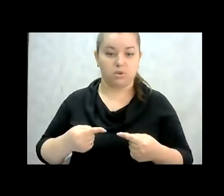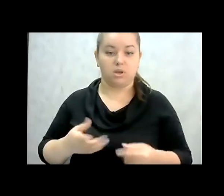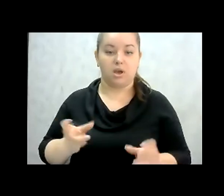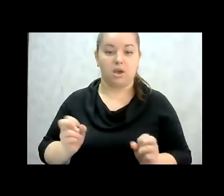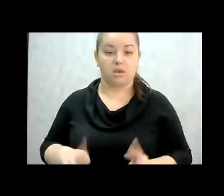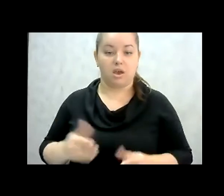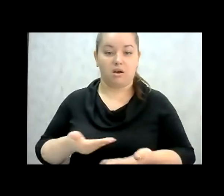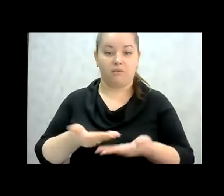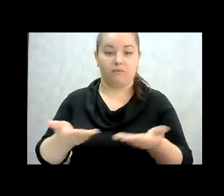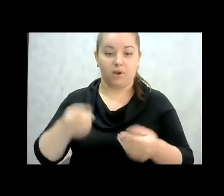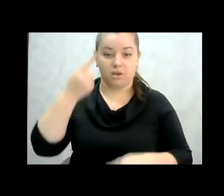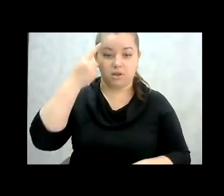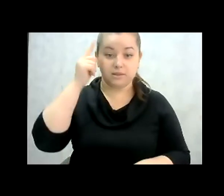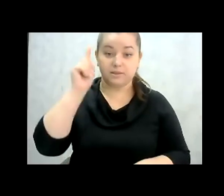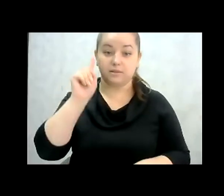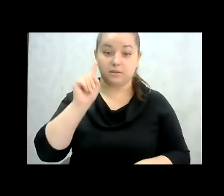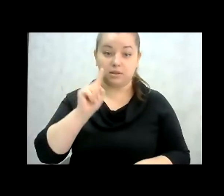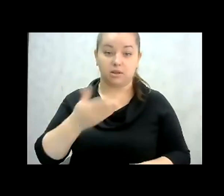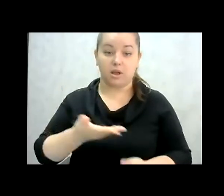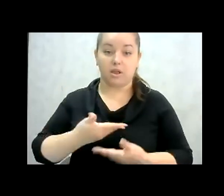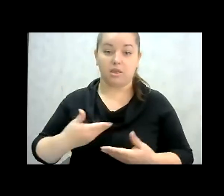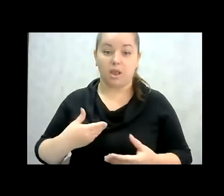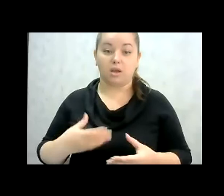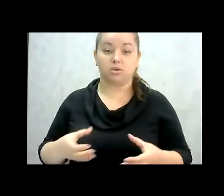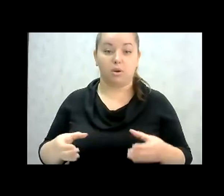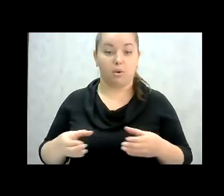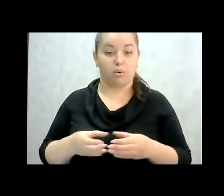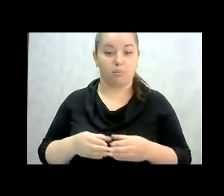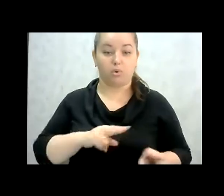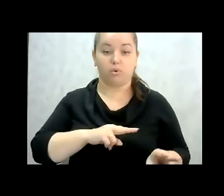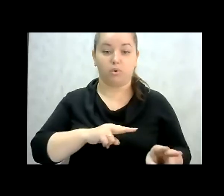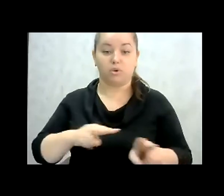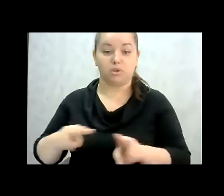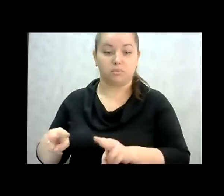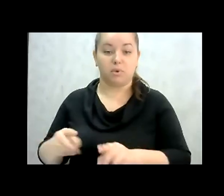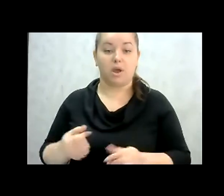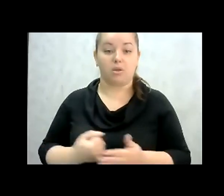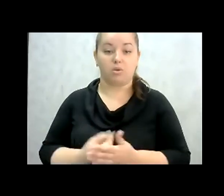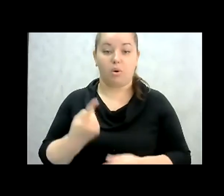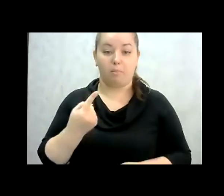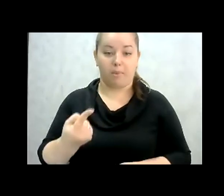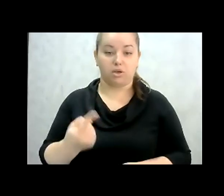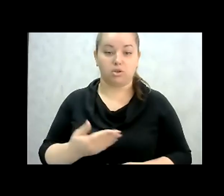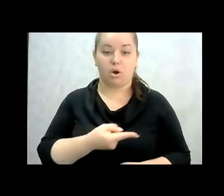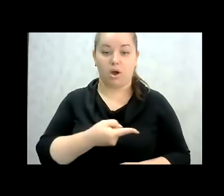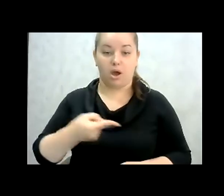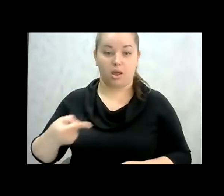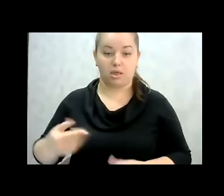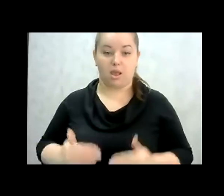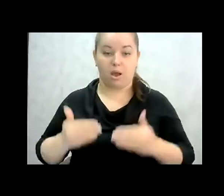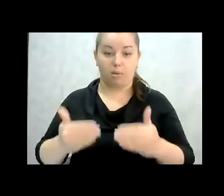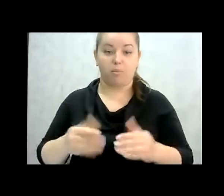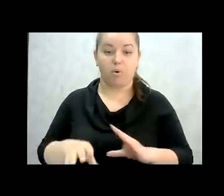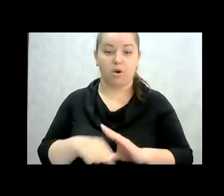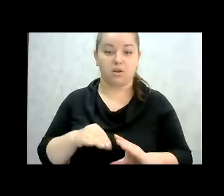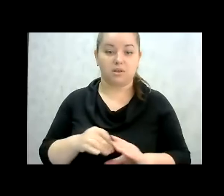elections during the first round from mid-September to mid-November. With a team of experts in the capital, as well as